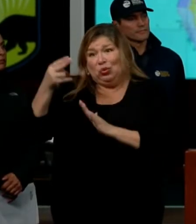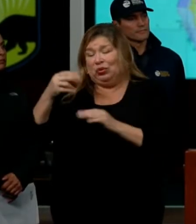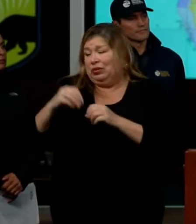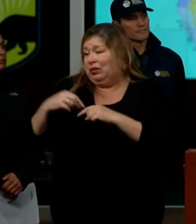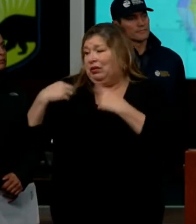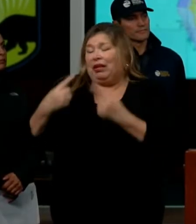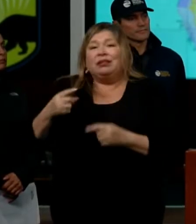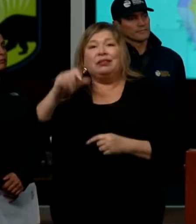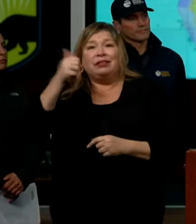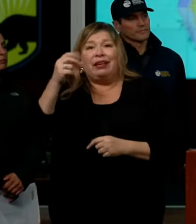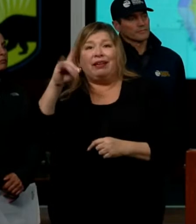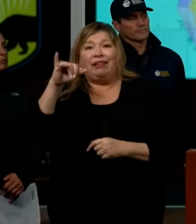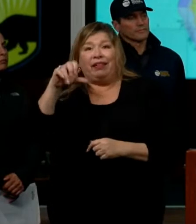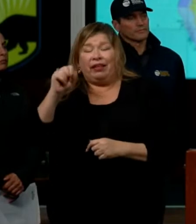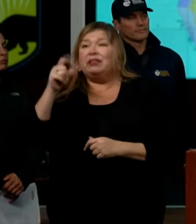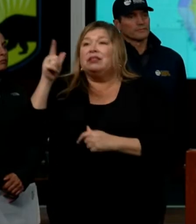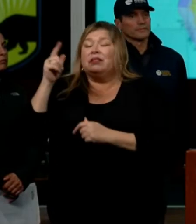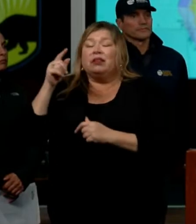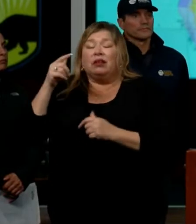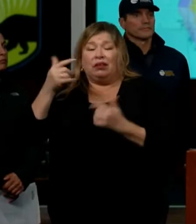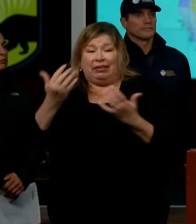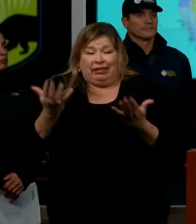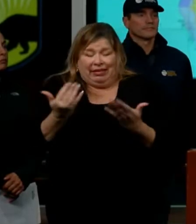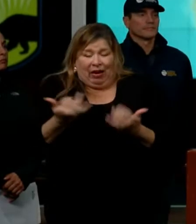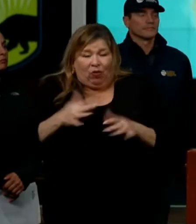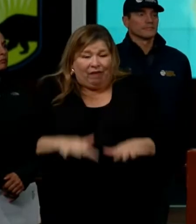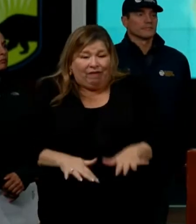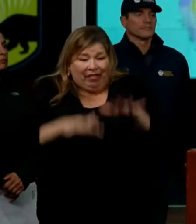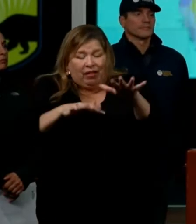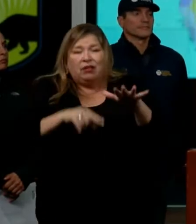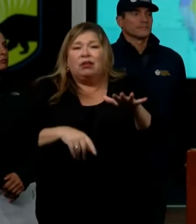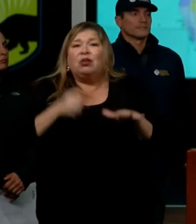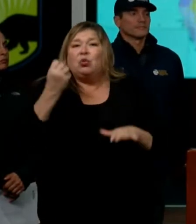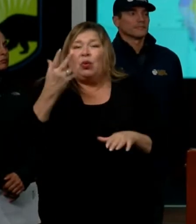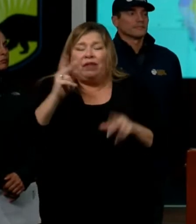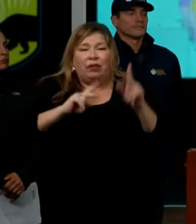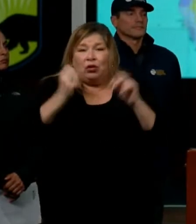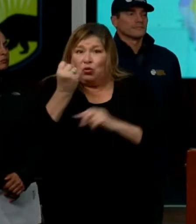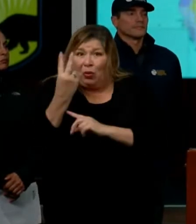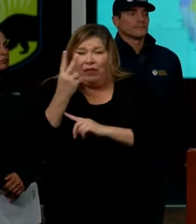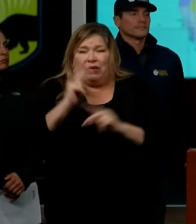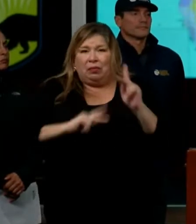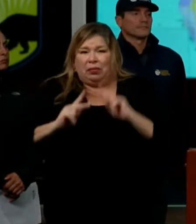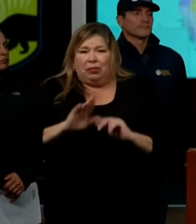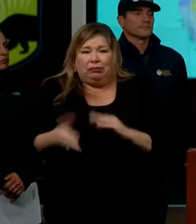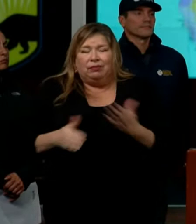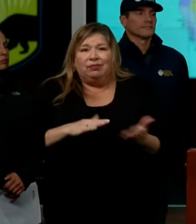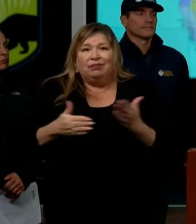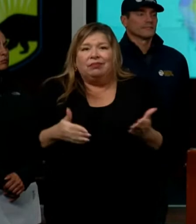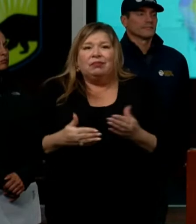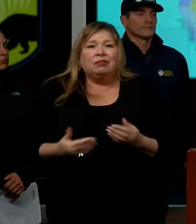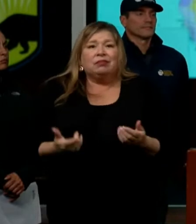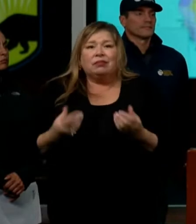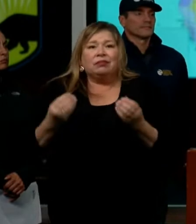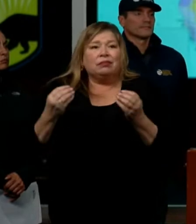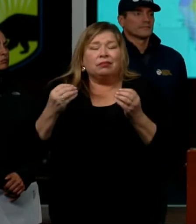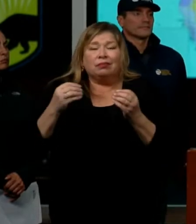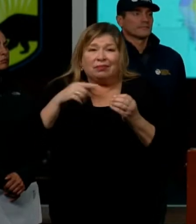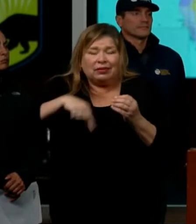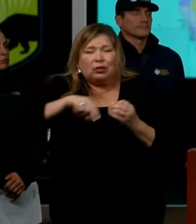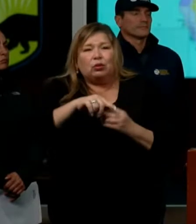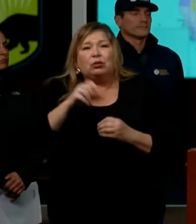days, 12 people have lost their lives to these floods, 12 people. Again, more than have lost their lives, civilians, that